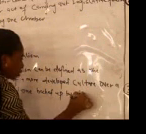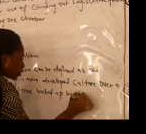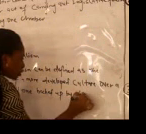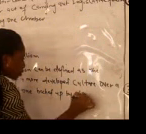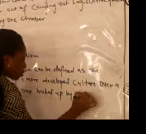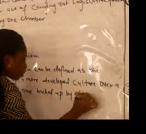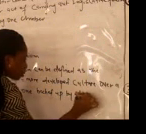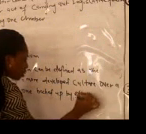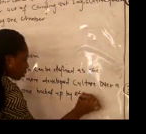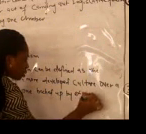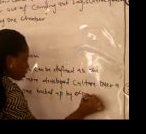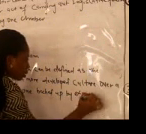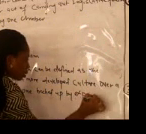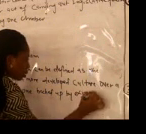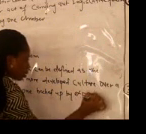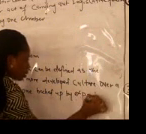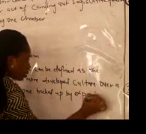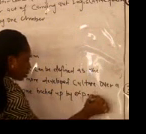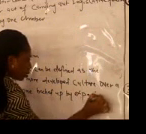expansionists.